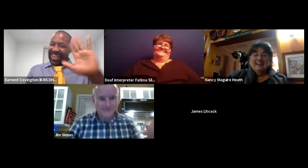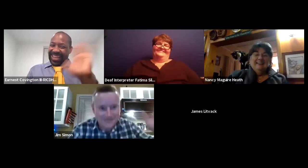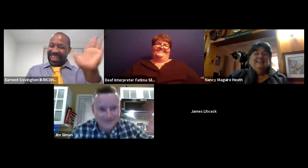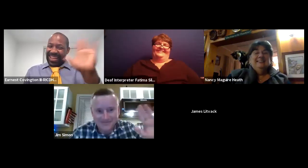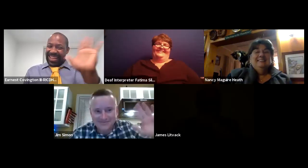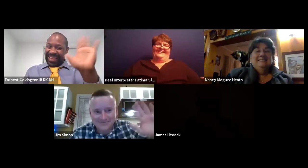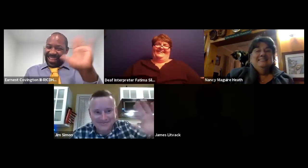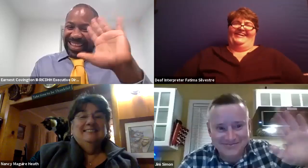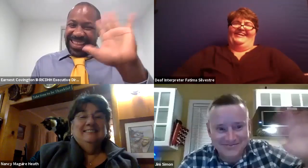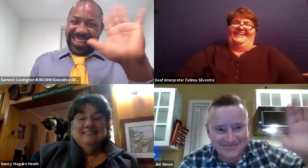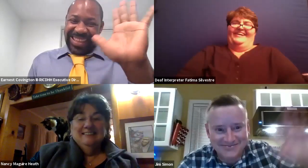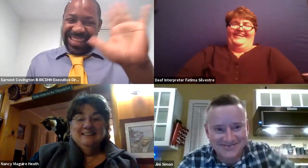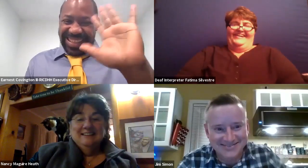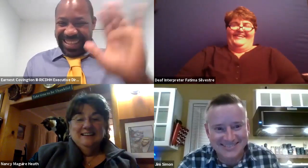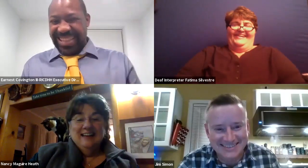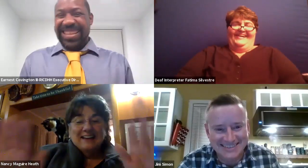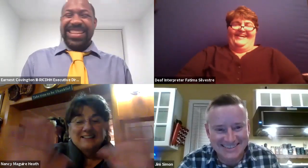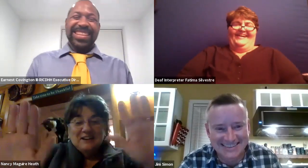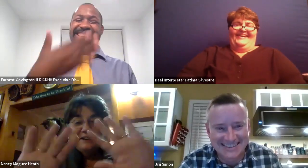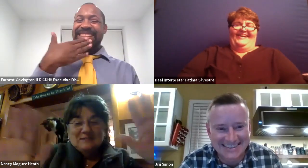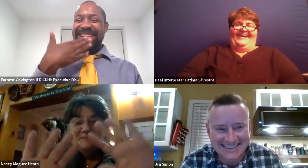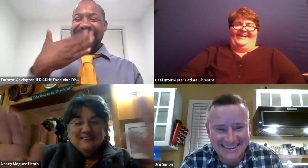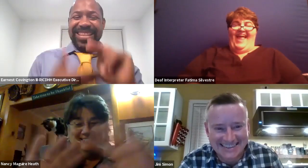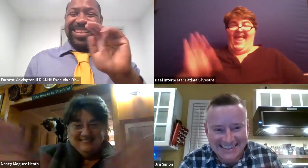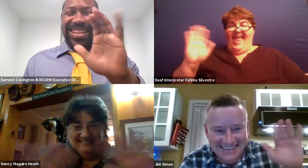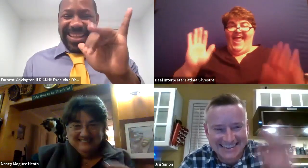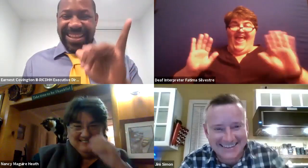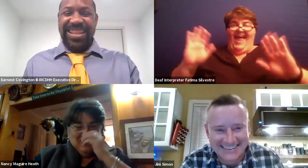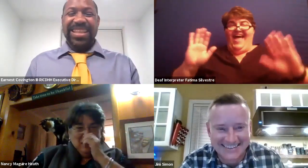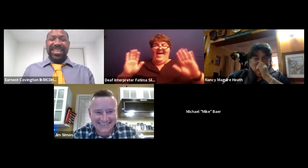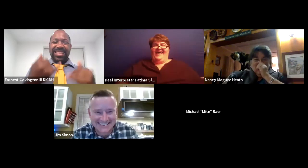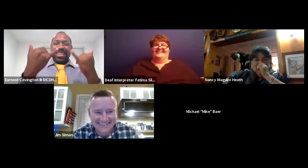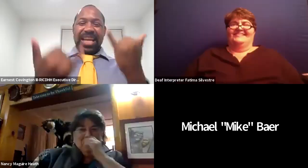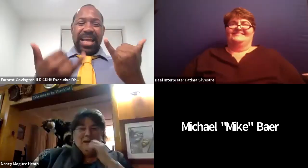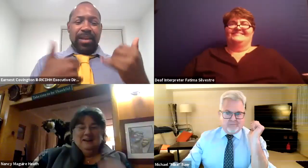All righty. Oh, Jim. Hi, Jim.